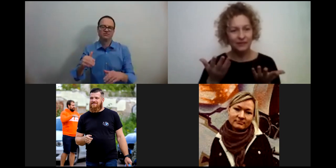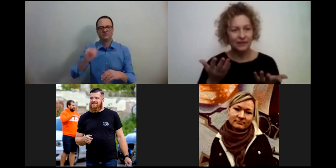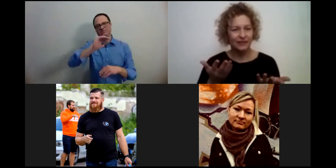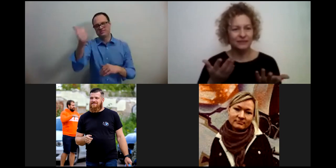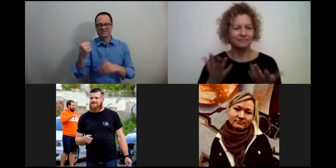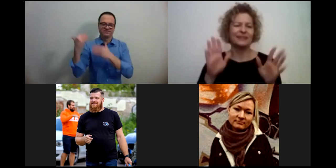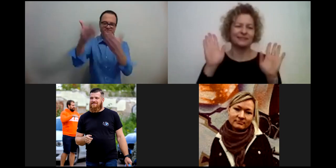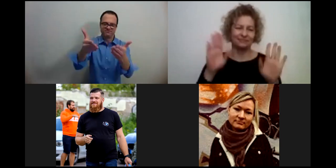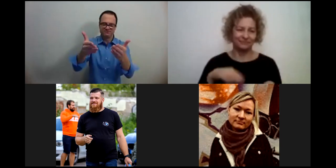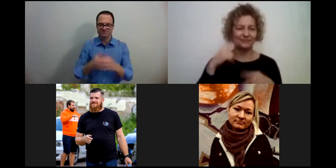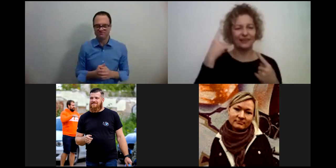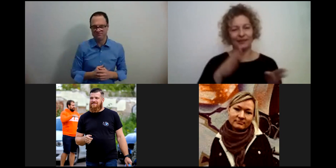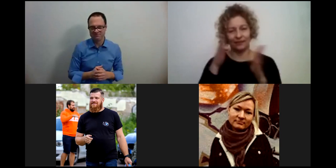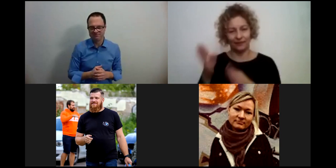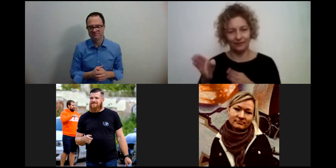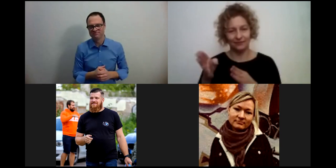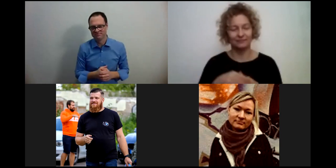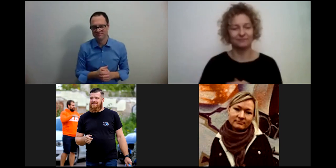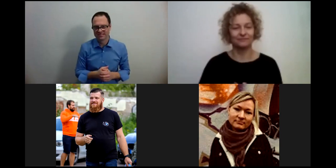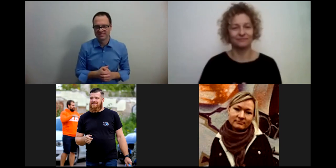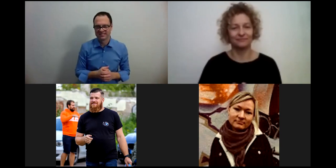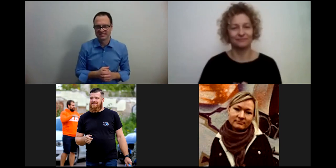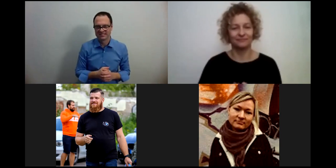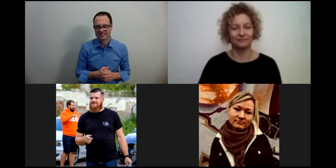Maybe Reza's not here. Let's move to the next.